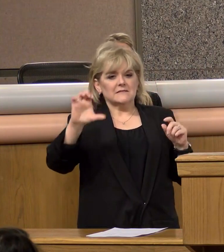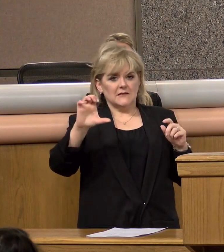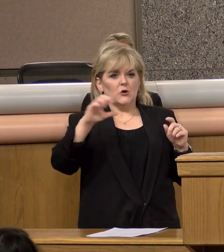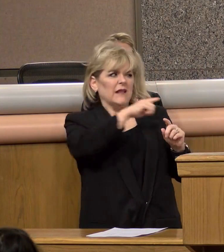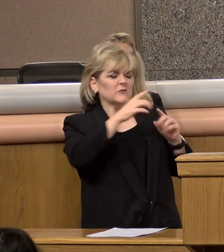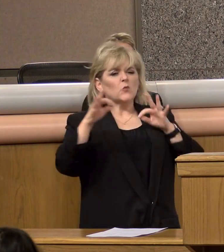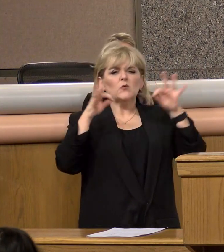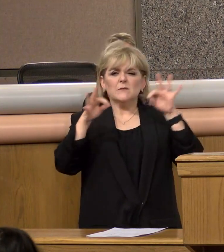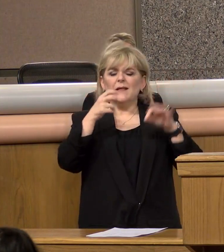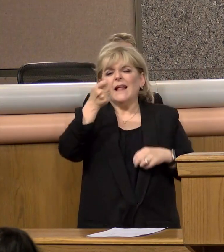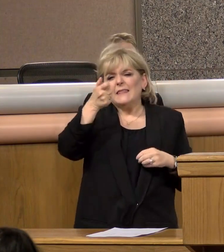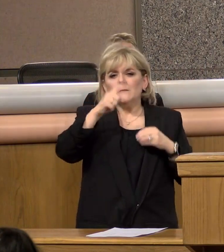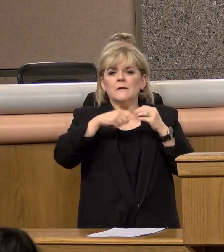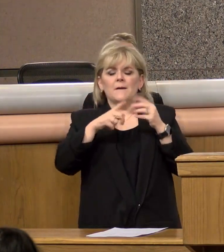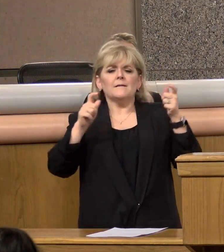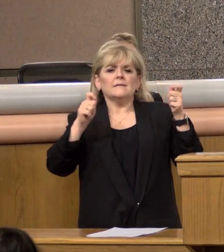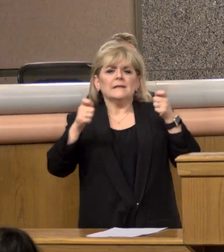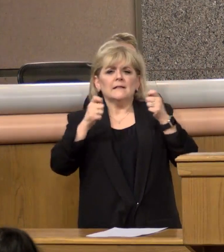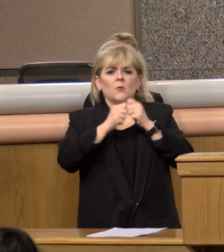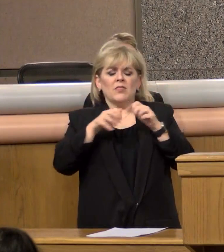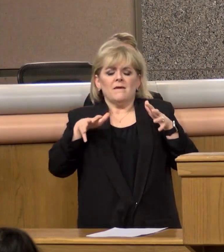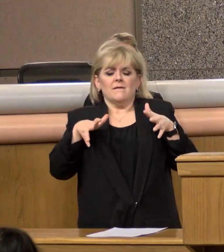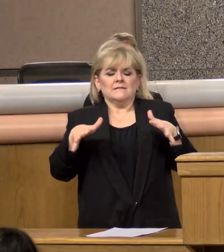about anxiety. Dr. Trotter?